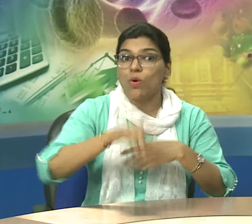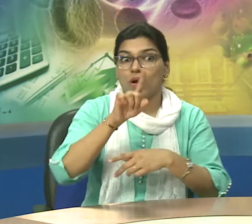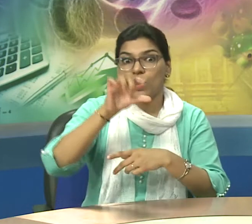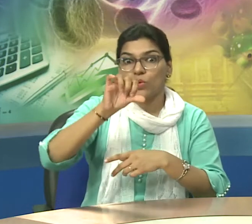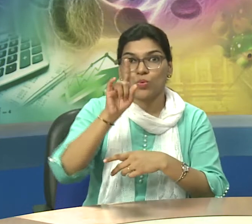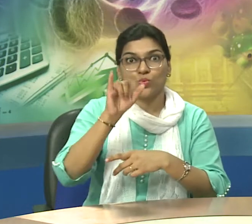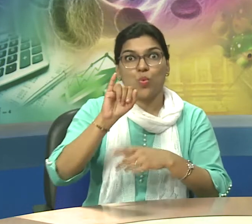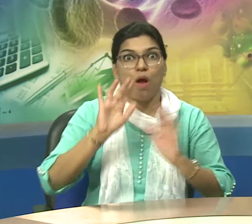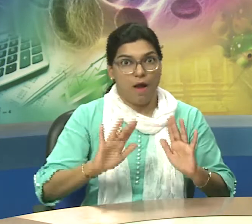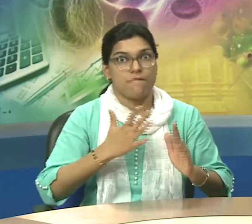Dumrao,